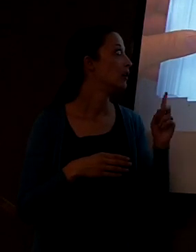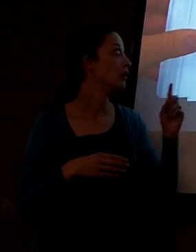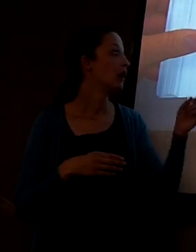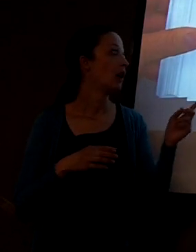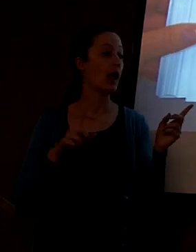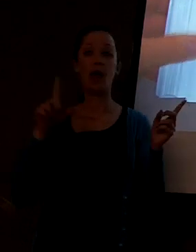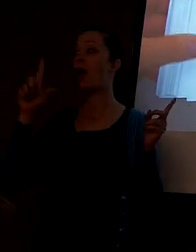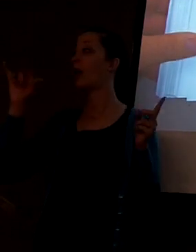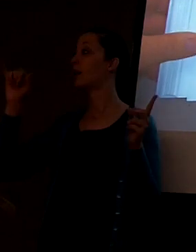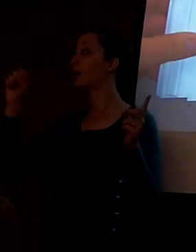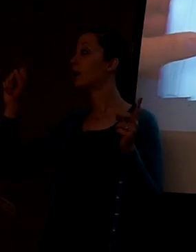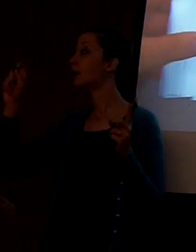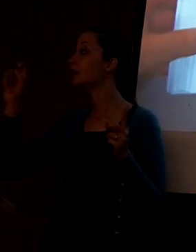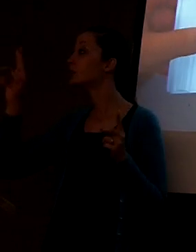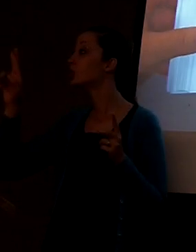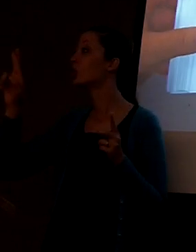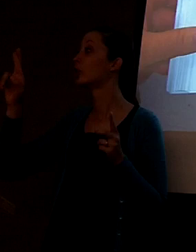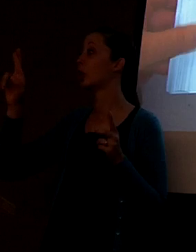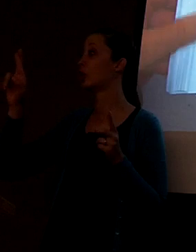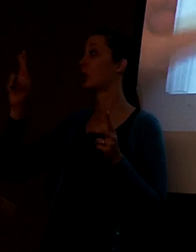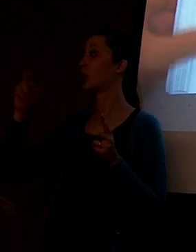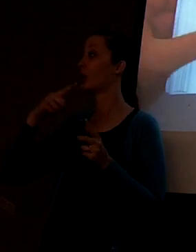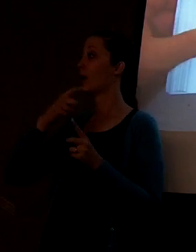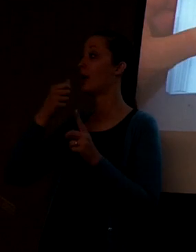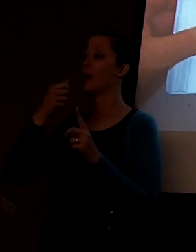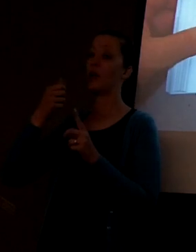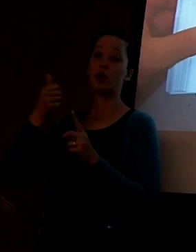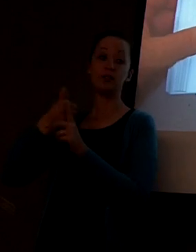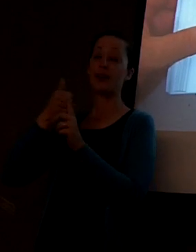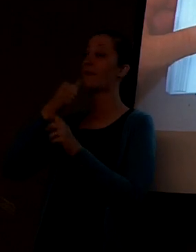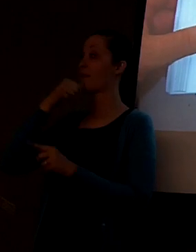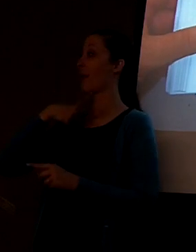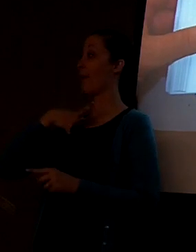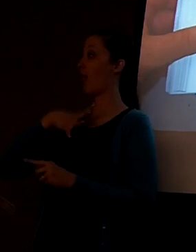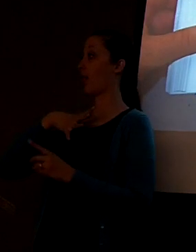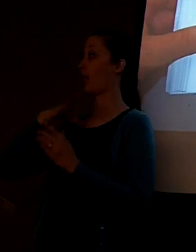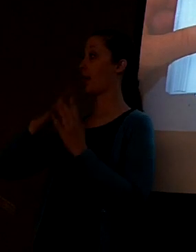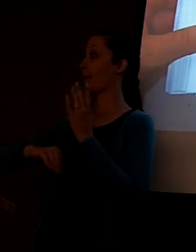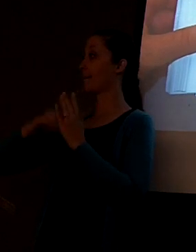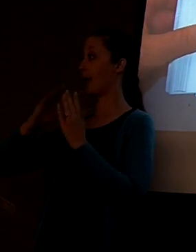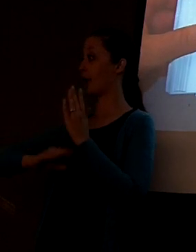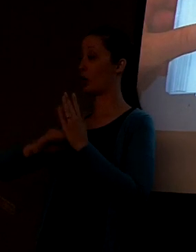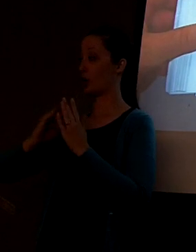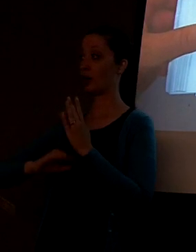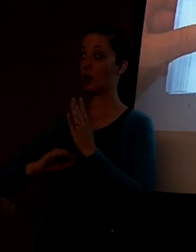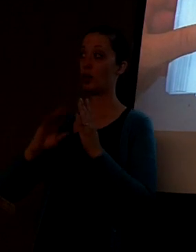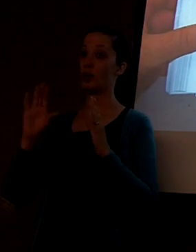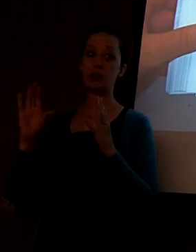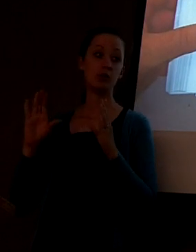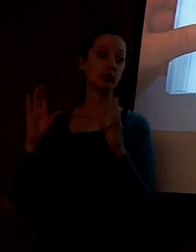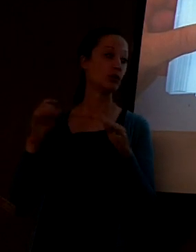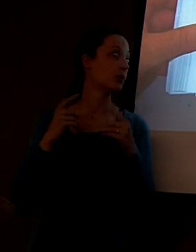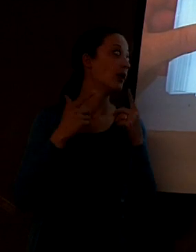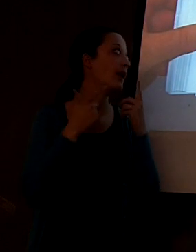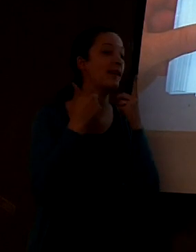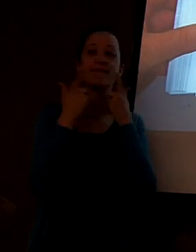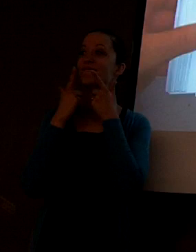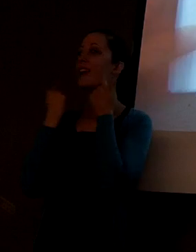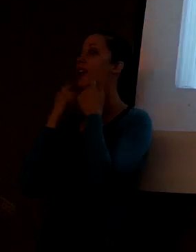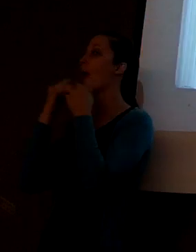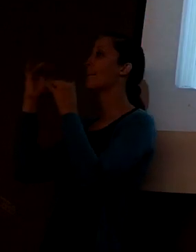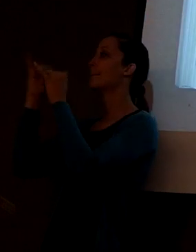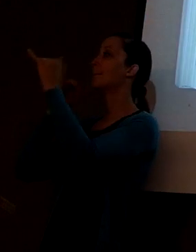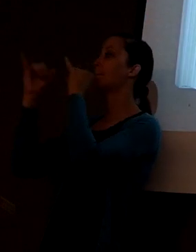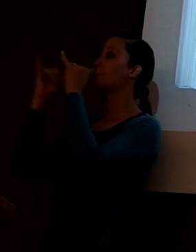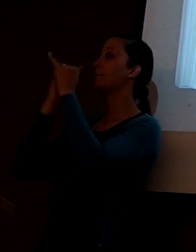Judith Lister, who is a female painter, and they do all of these humorous bar paintings.